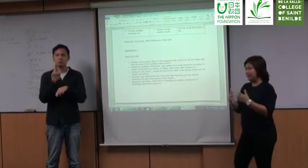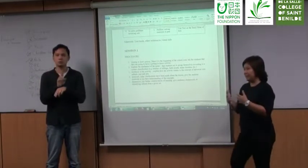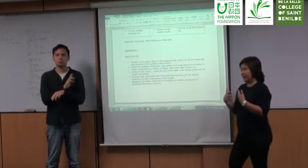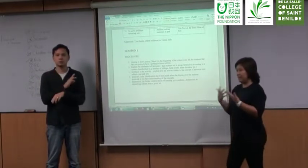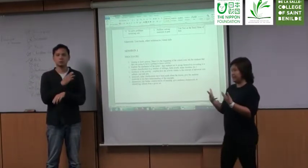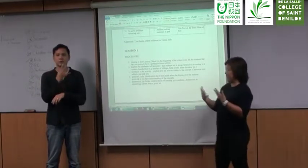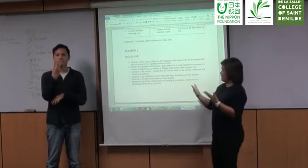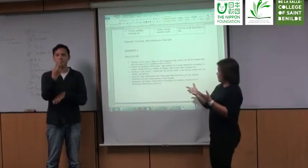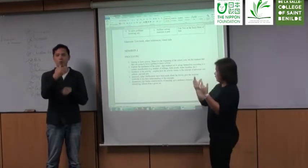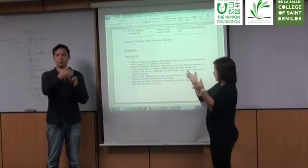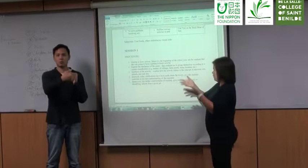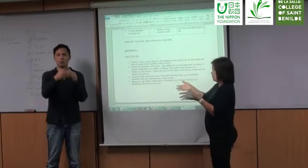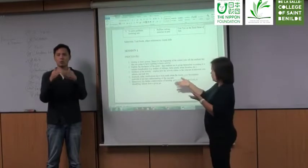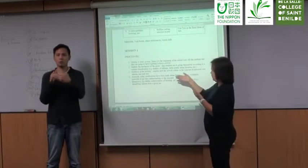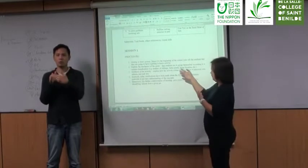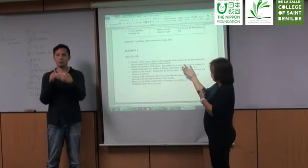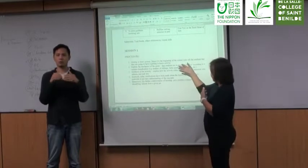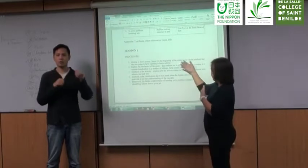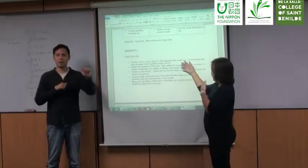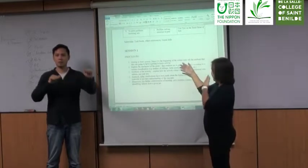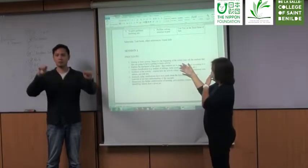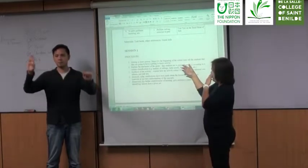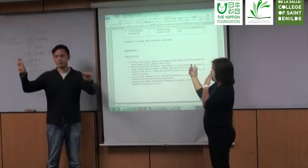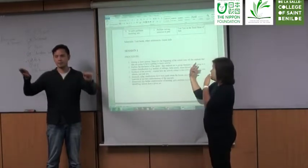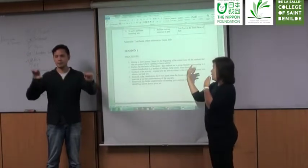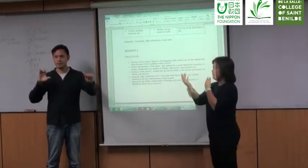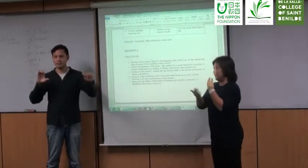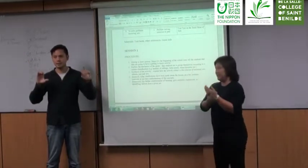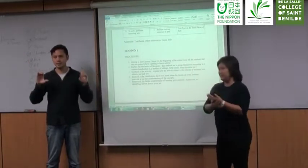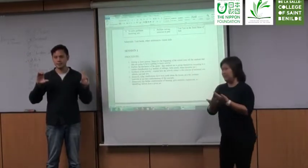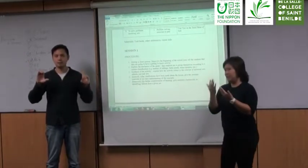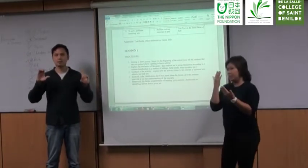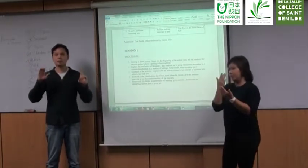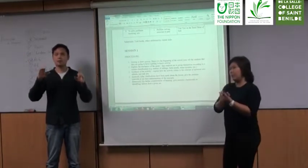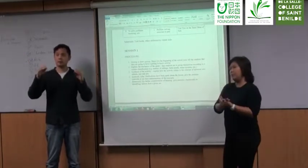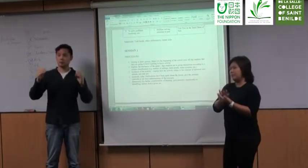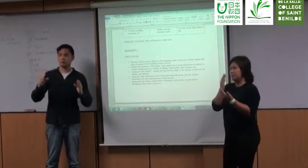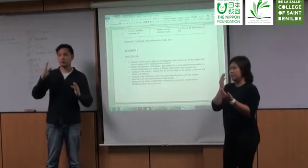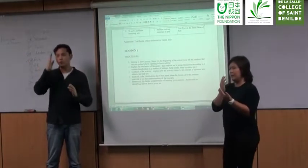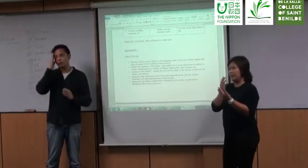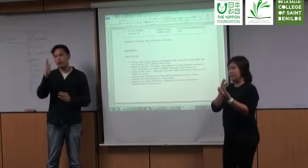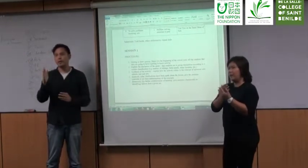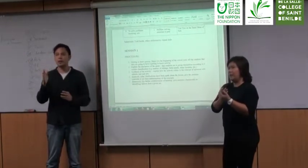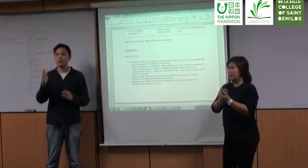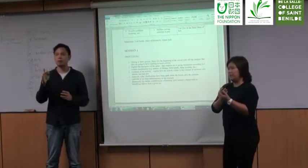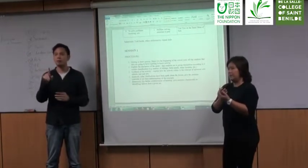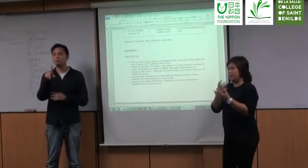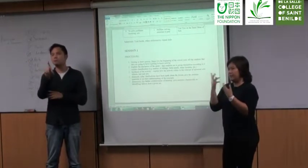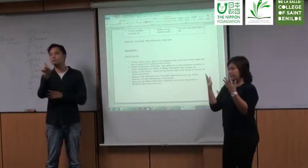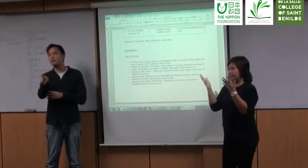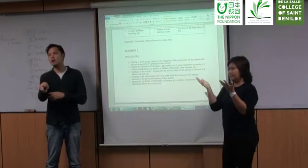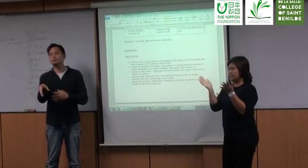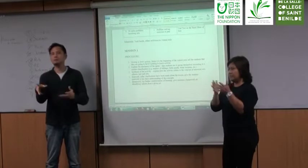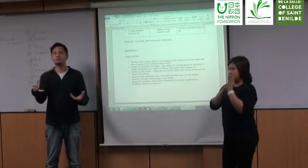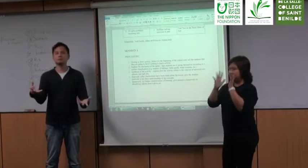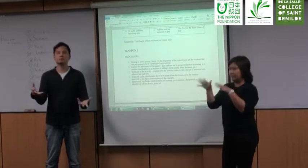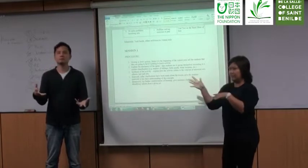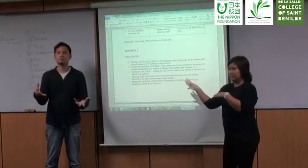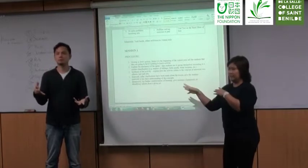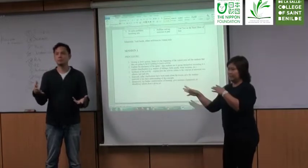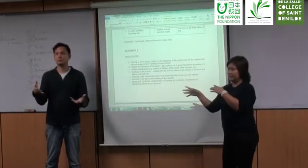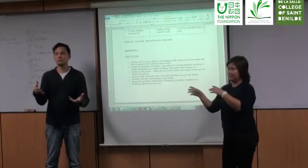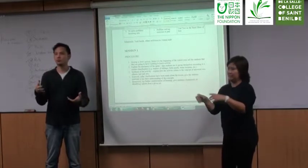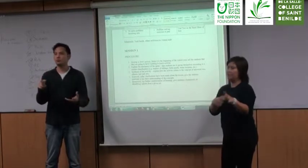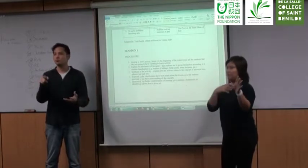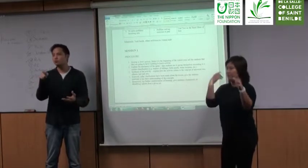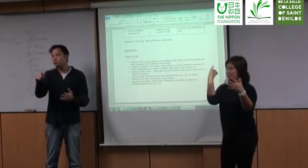I will say something. The teachers will tell something that the group who's the student live